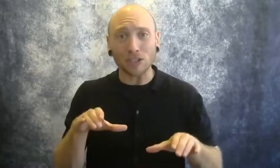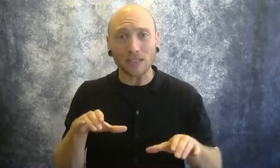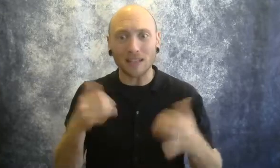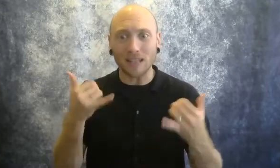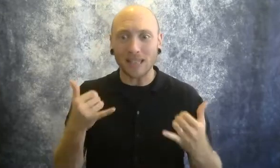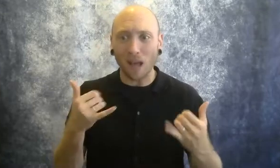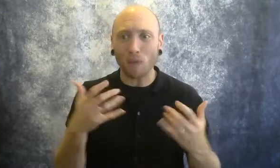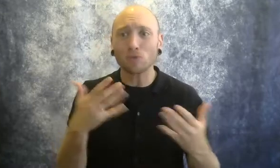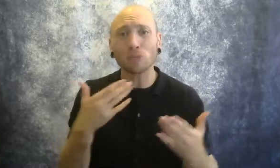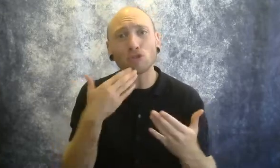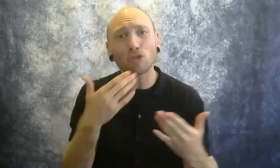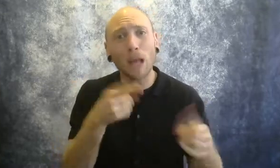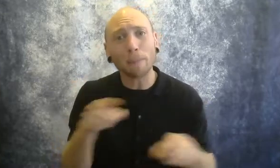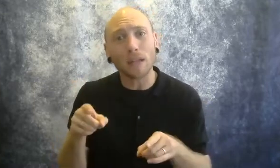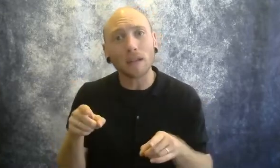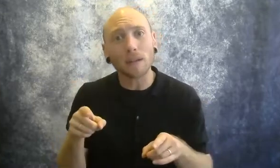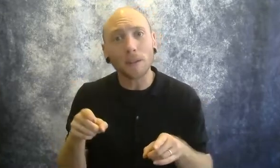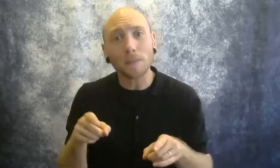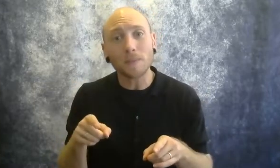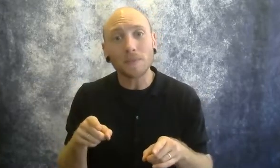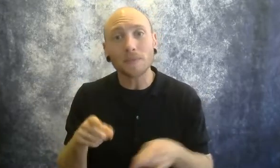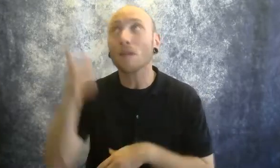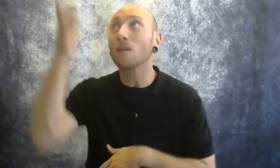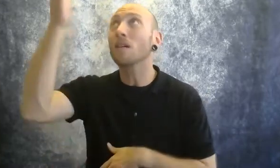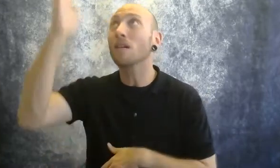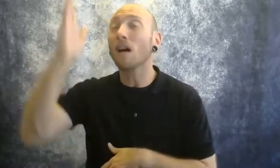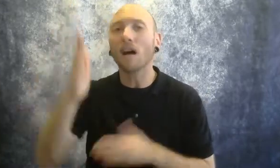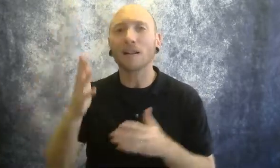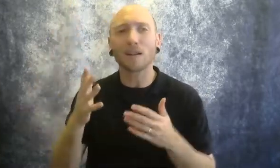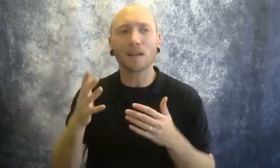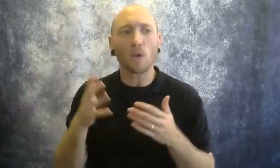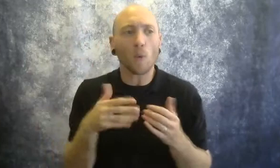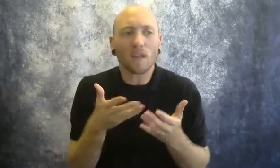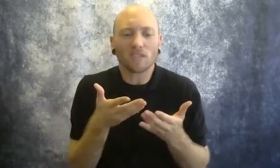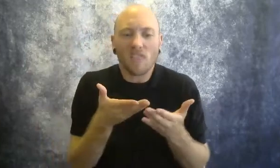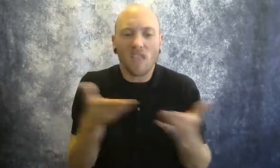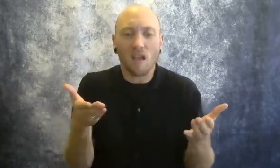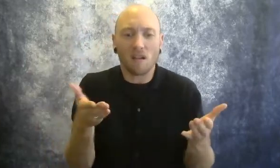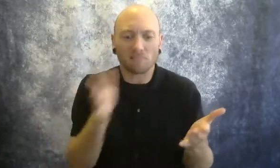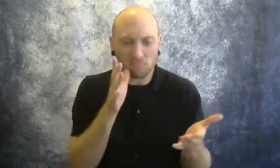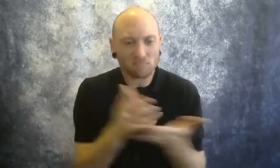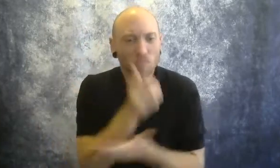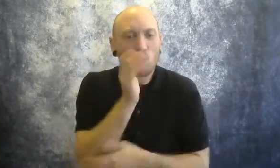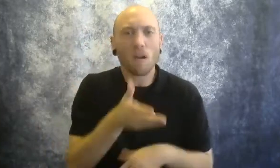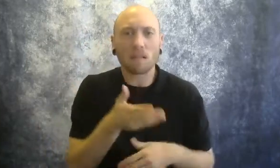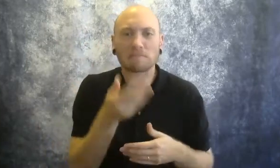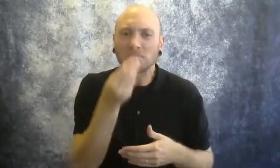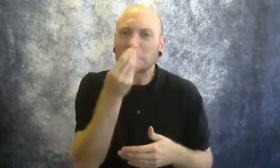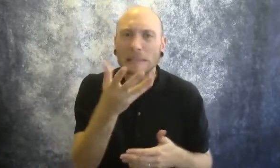could come from the bad. So God uses whatever's at hand. He doesn't care what